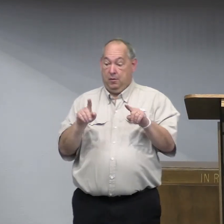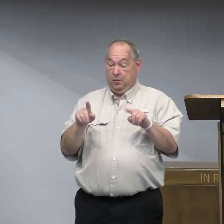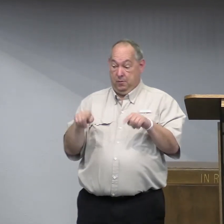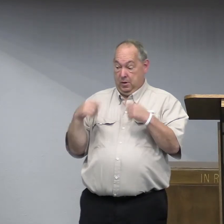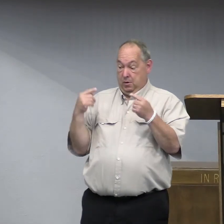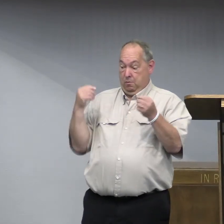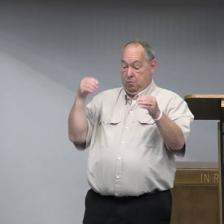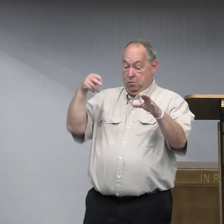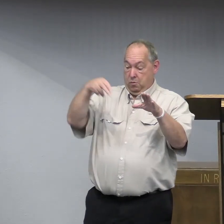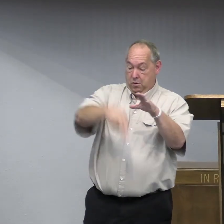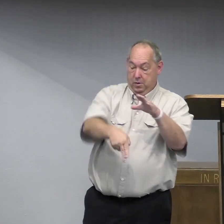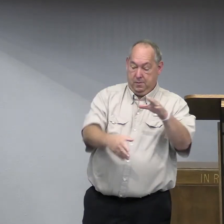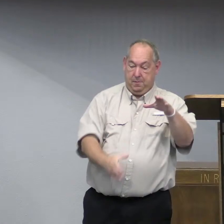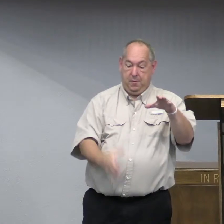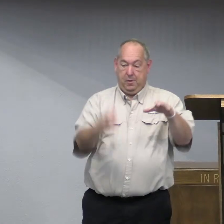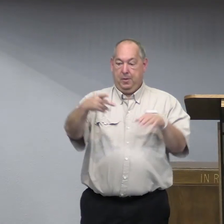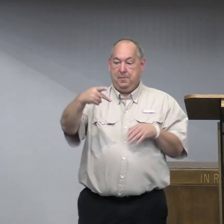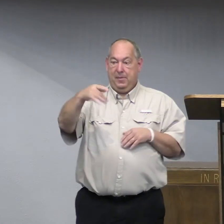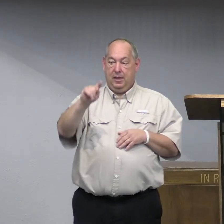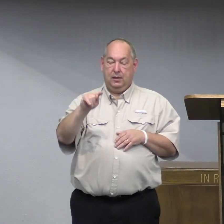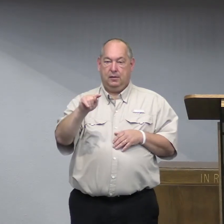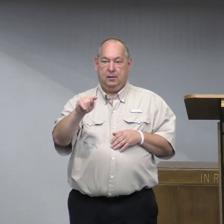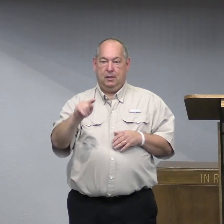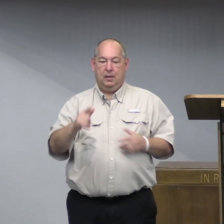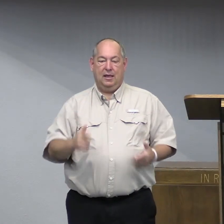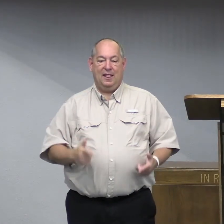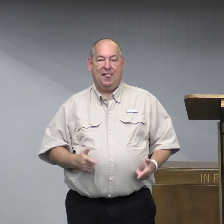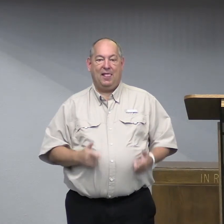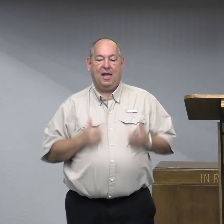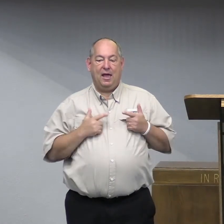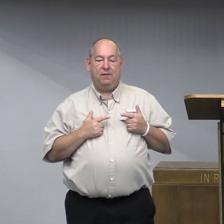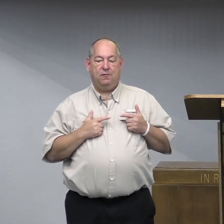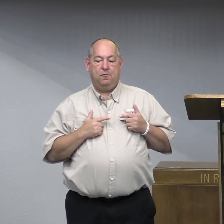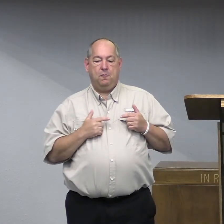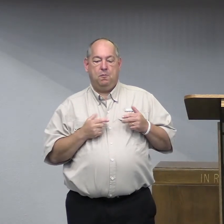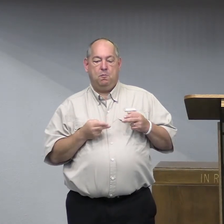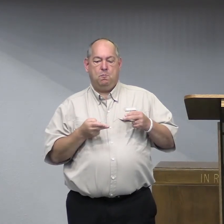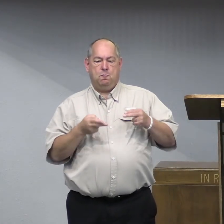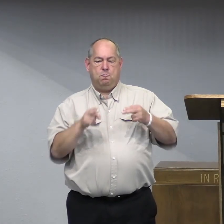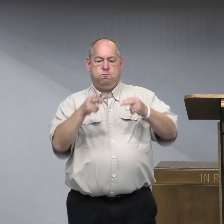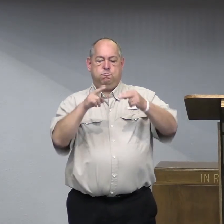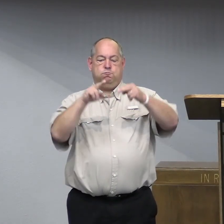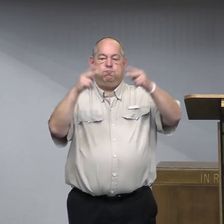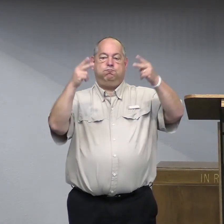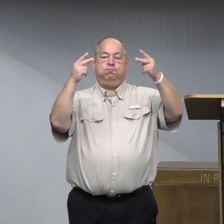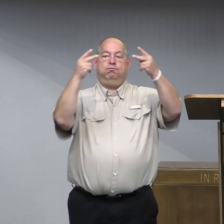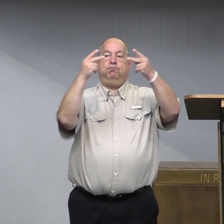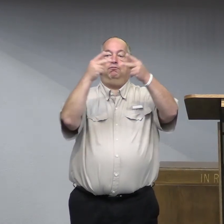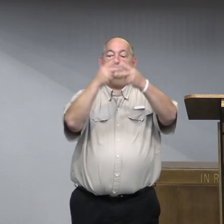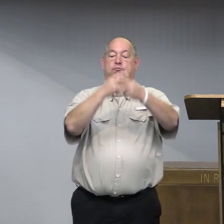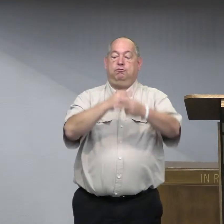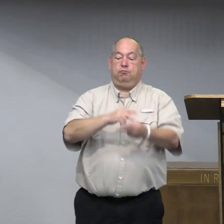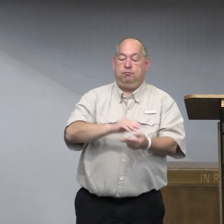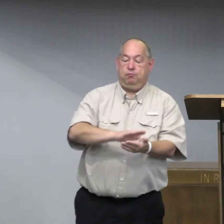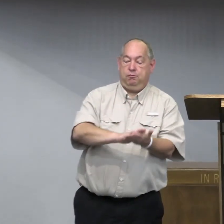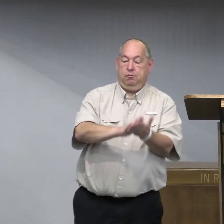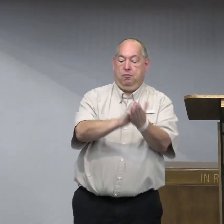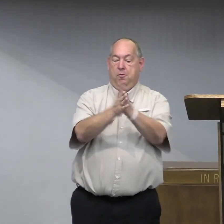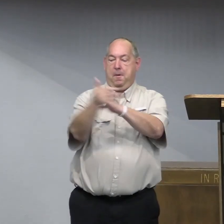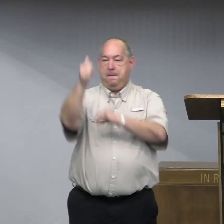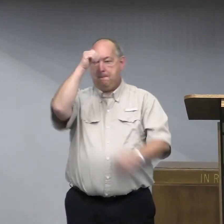thrown into that pit, his life escalates into being a man of